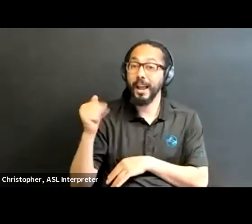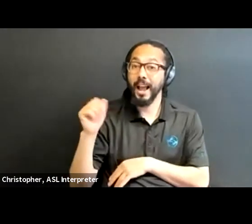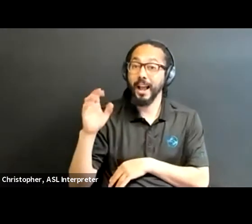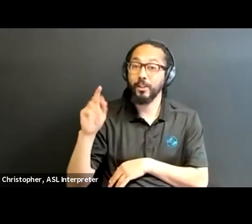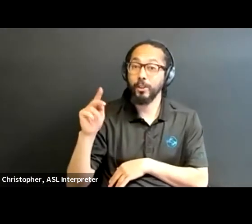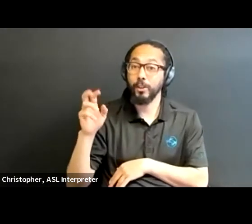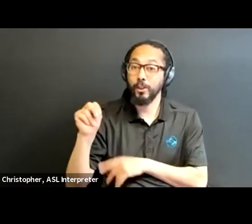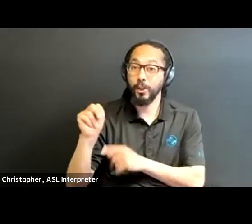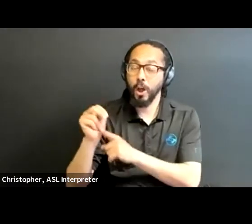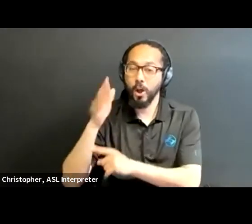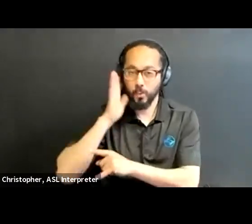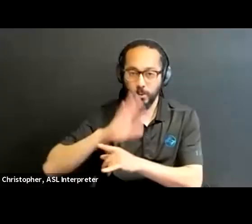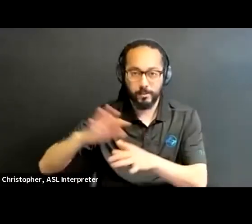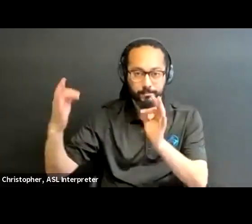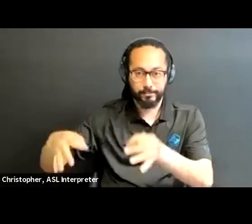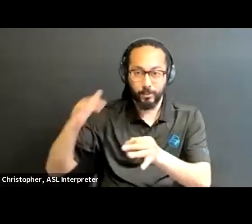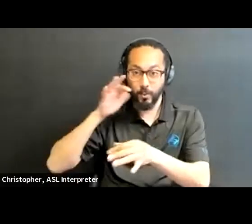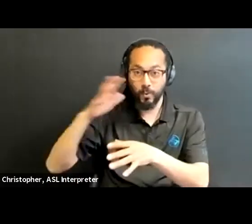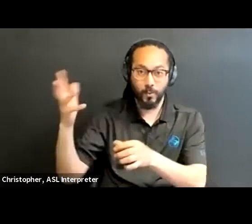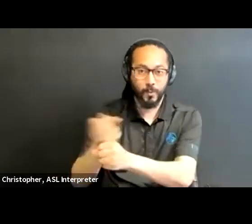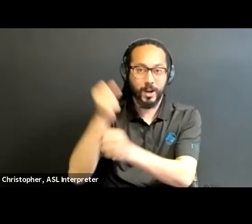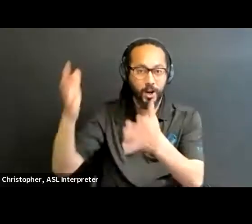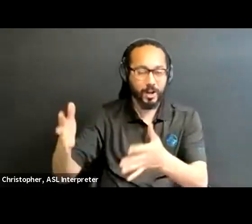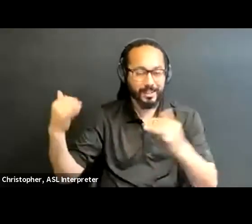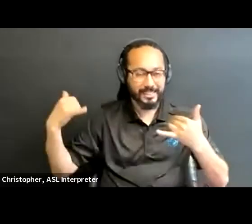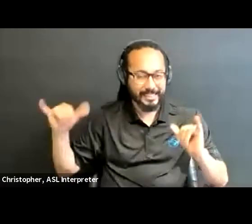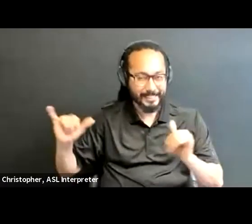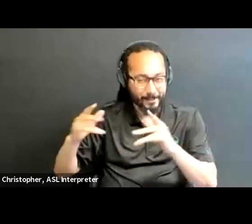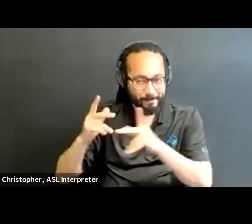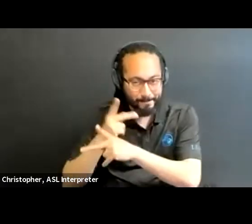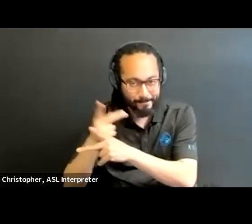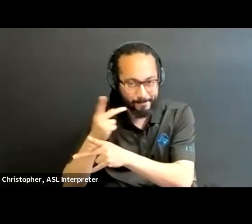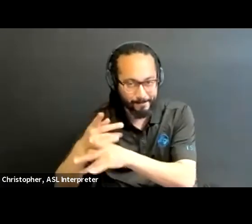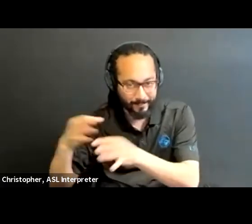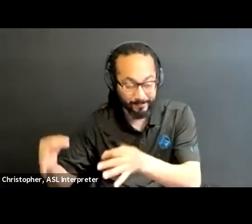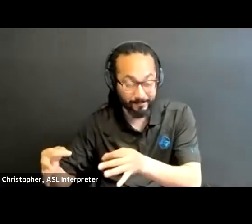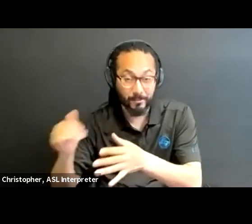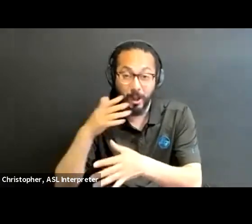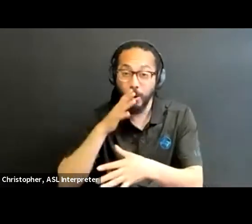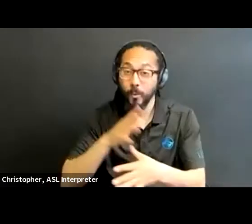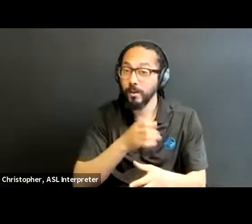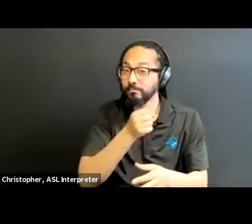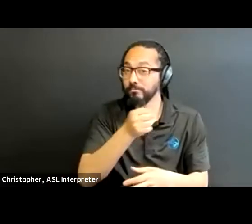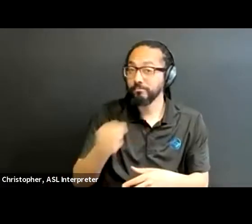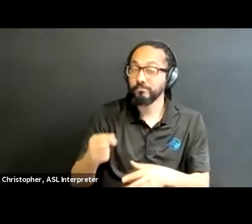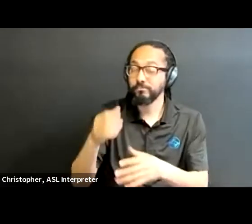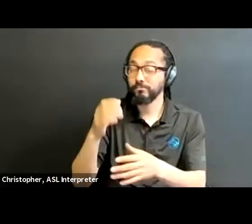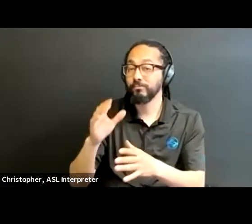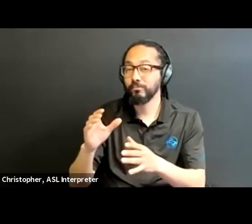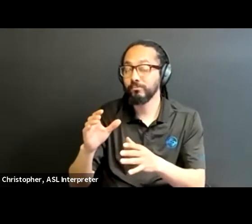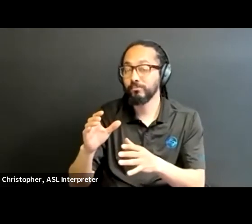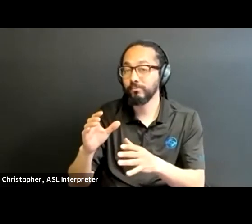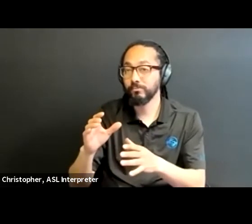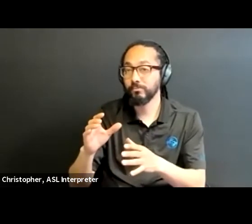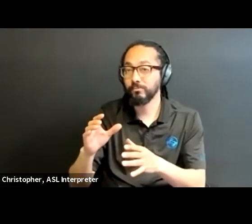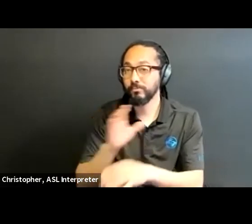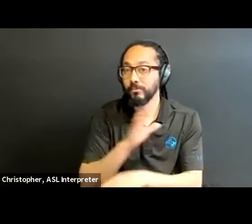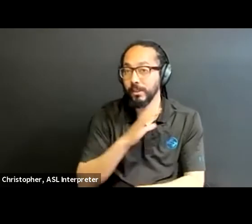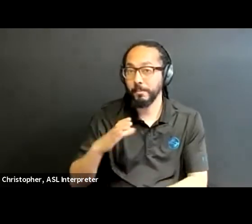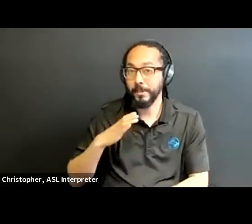and implemented alongside an advisory committee to serve in a pilot with 5 service